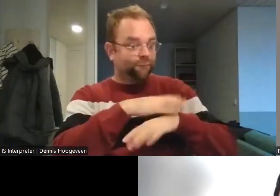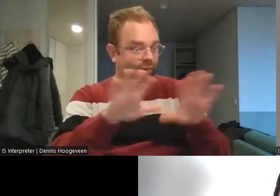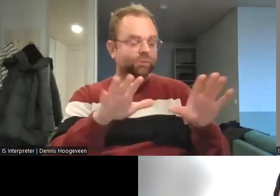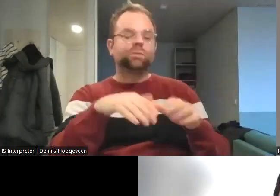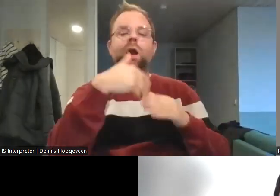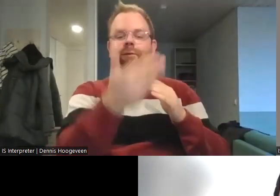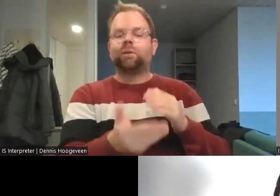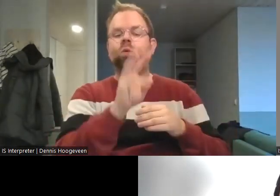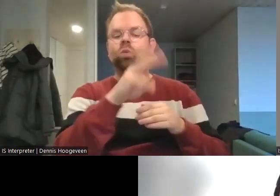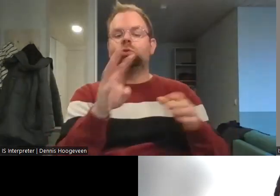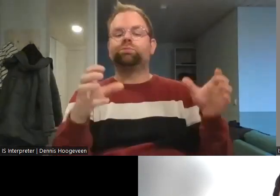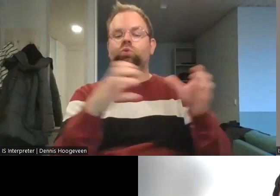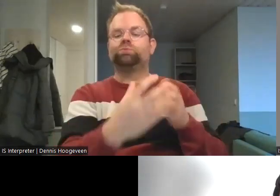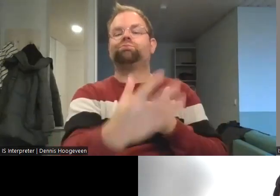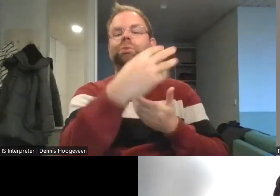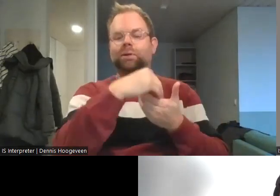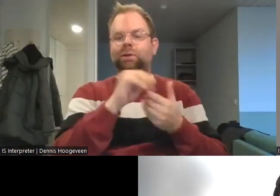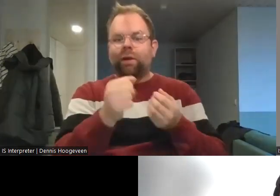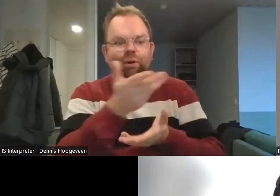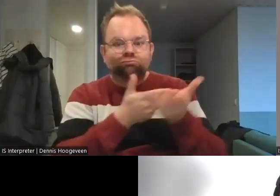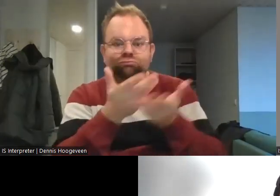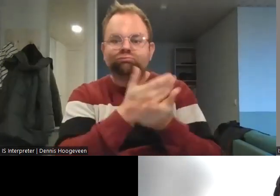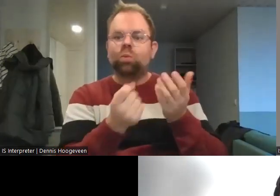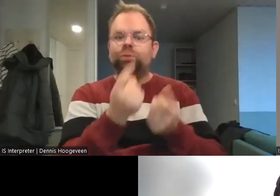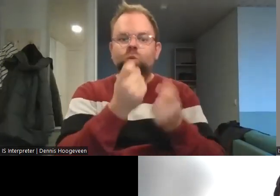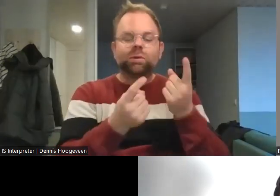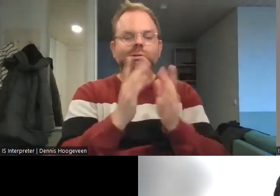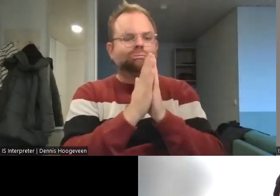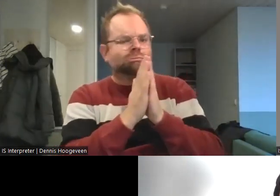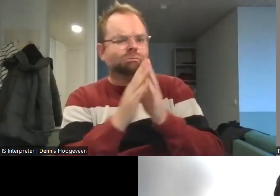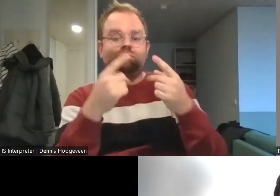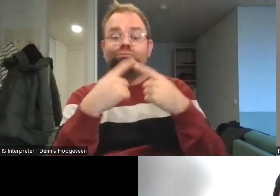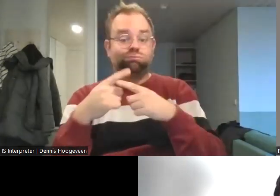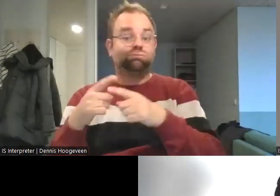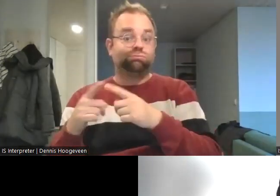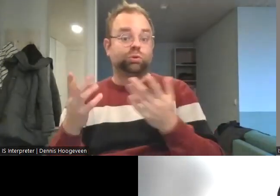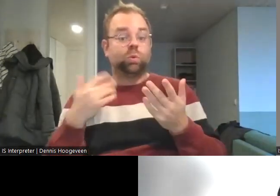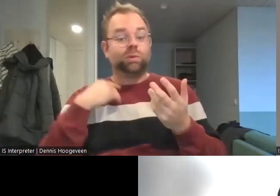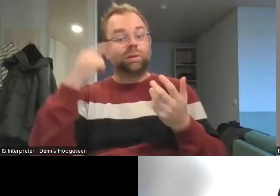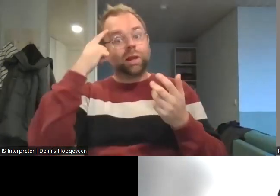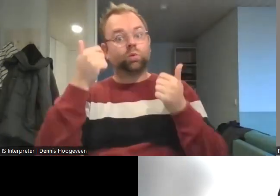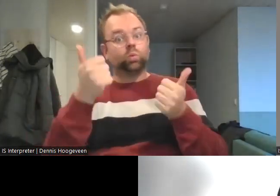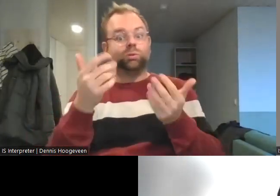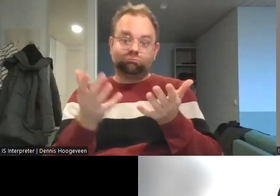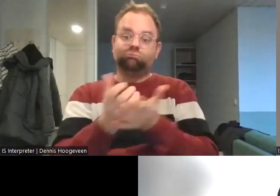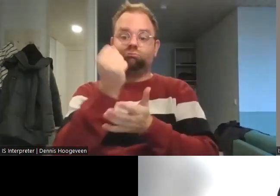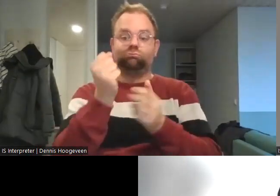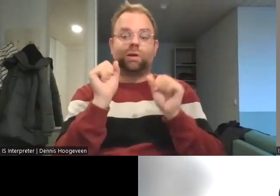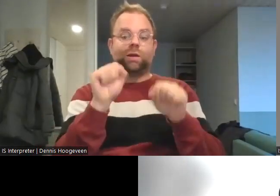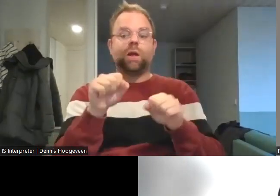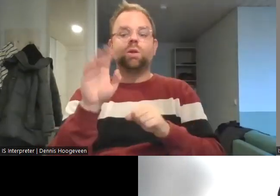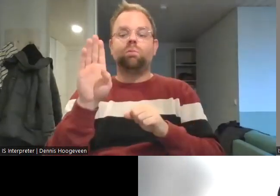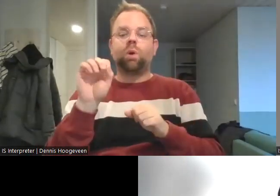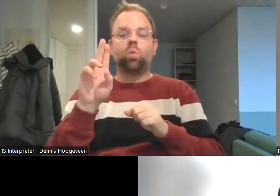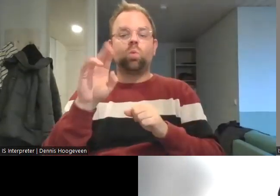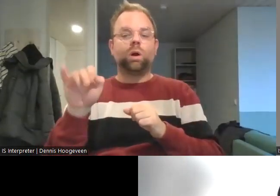So, of course, I think it would be a very good opportunity to include Bujar if he is not already part